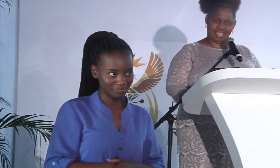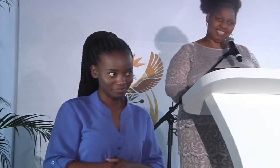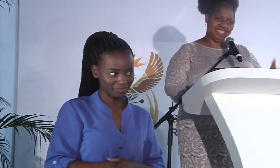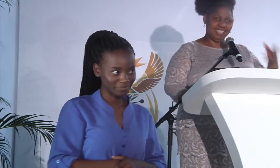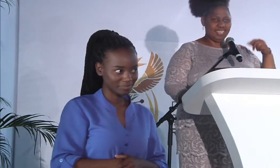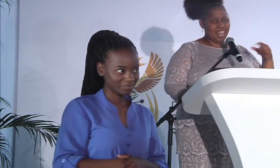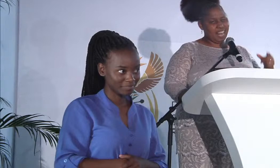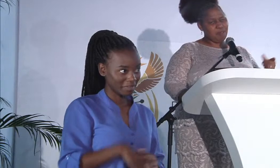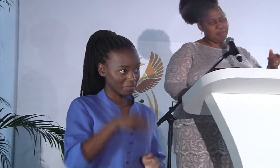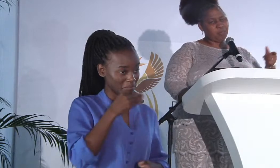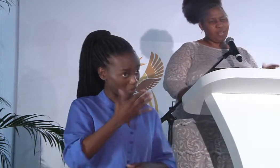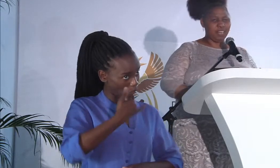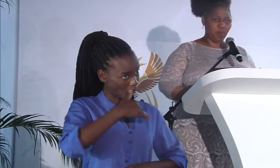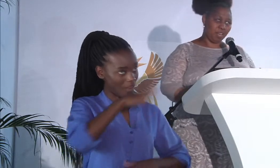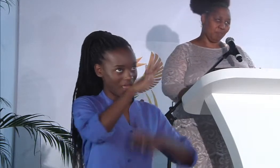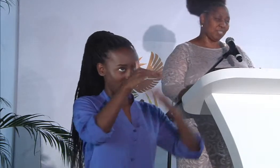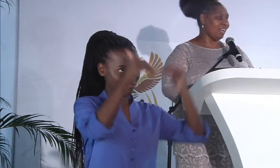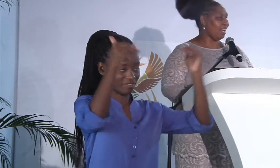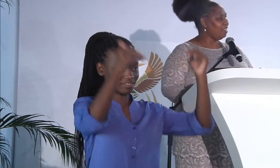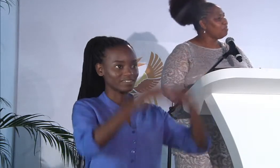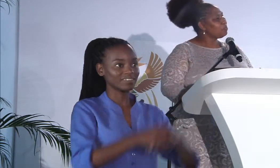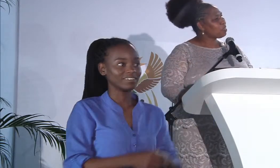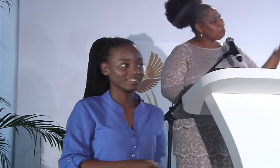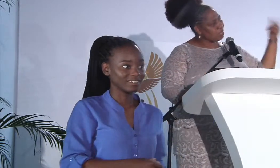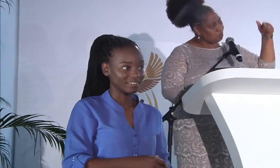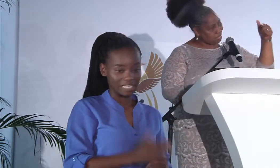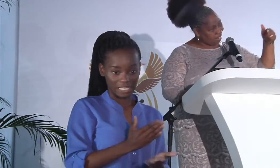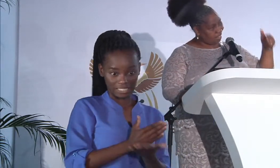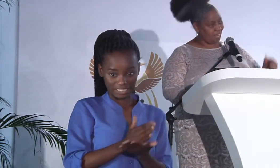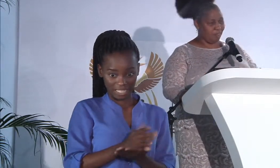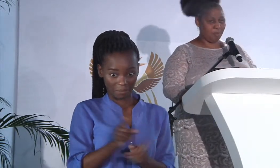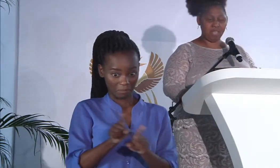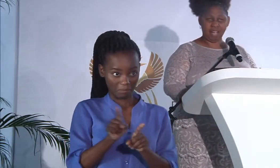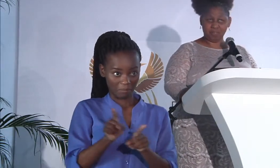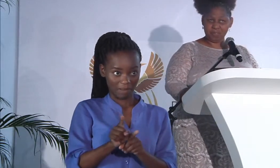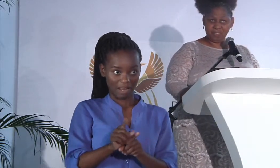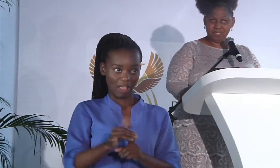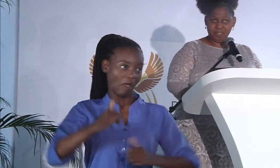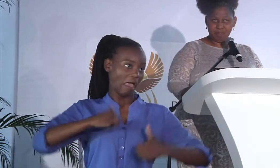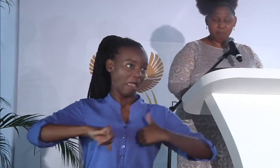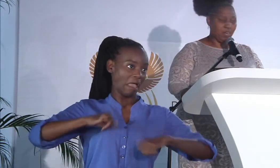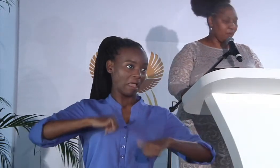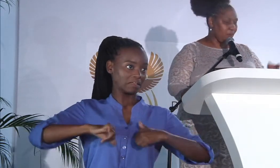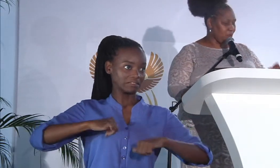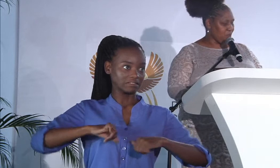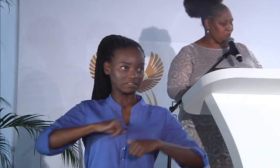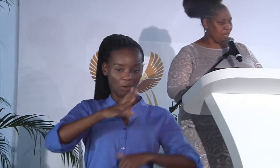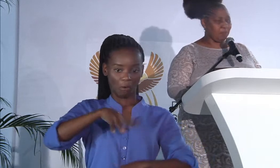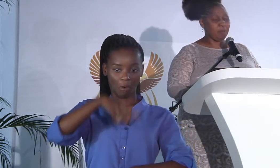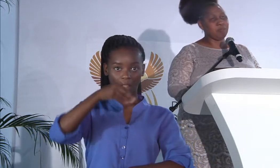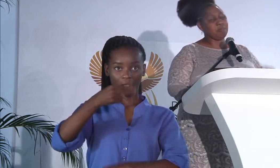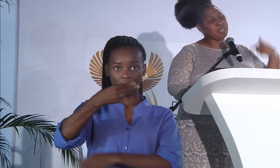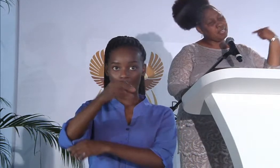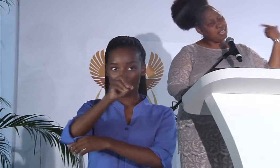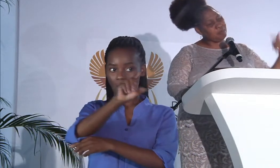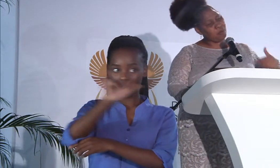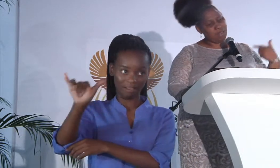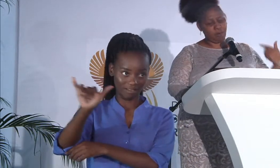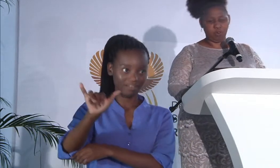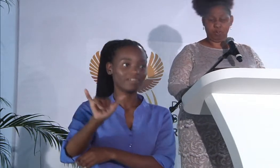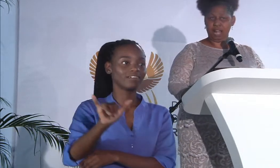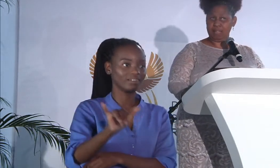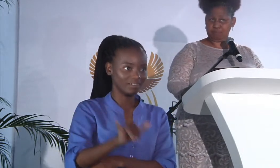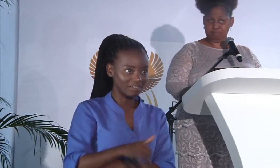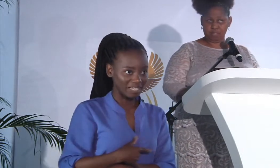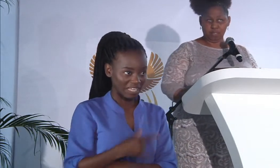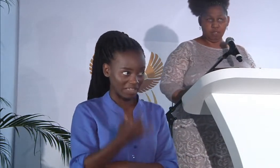hey, nalaba bangwele mchana bazohlangana nawe emnyango. Babone wena undlula, babe bebekulabela all